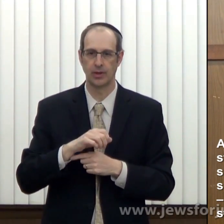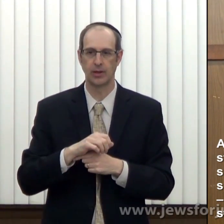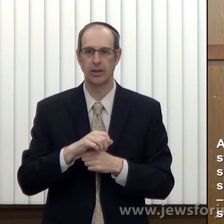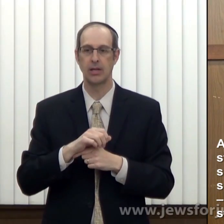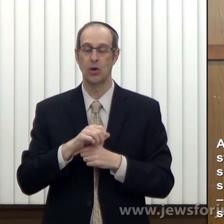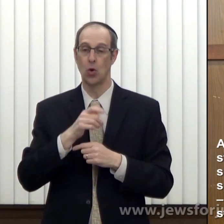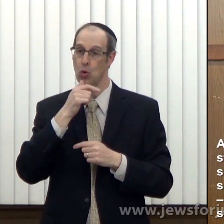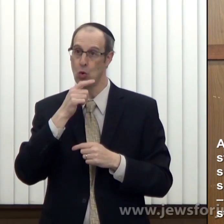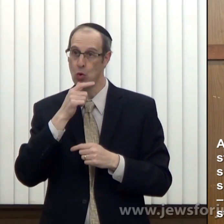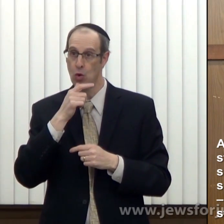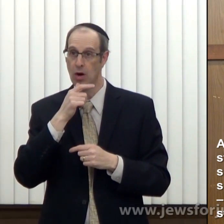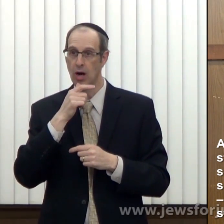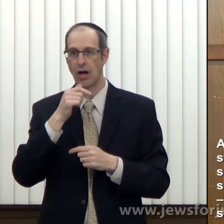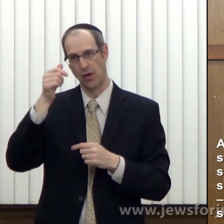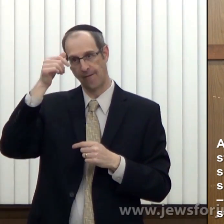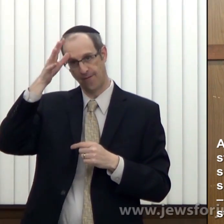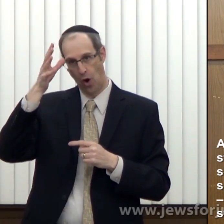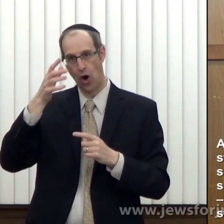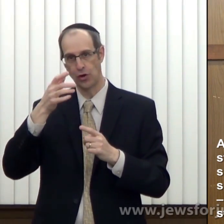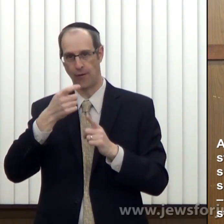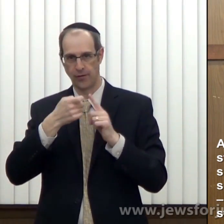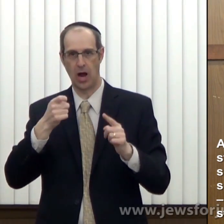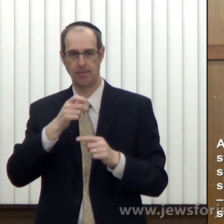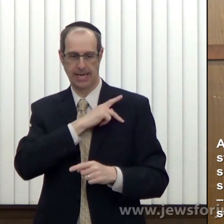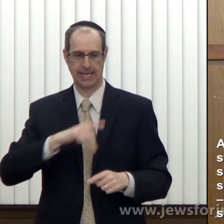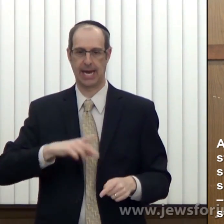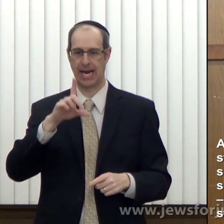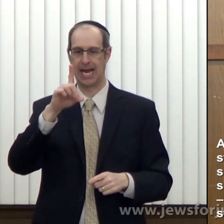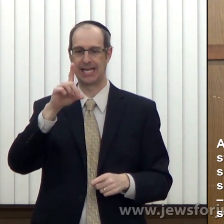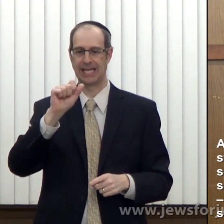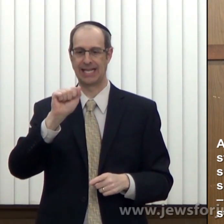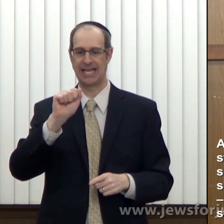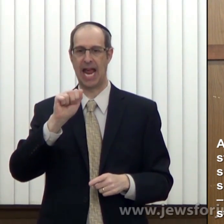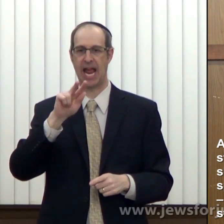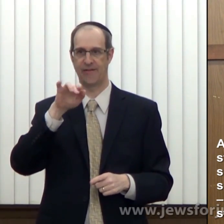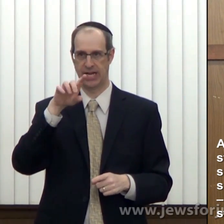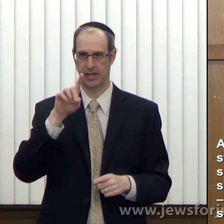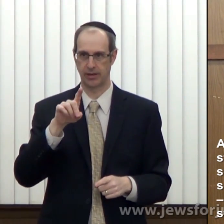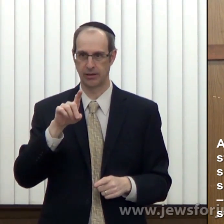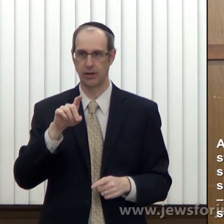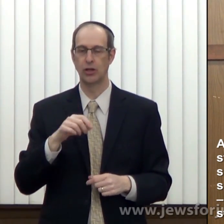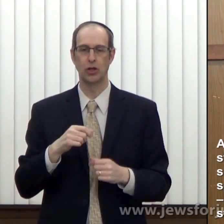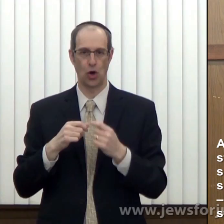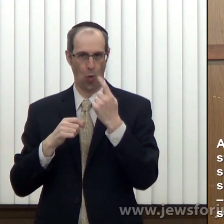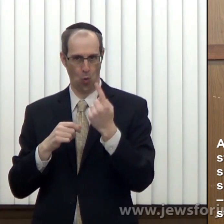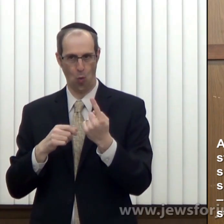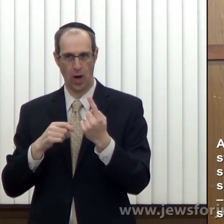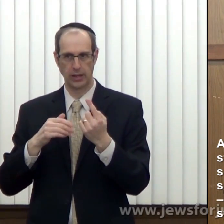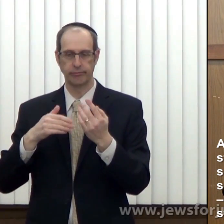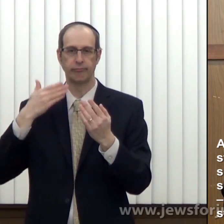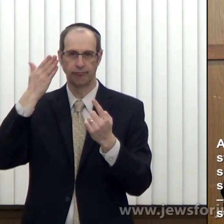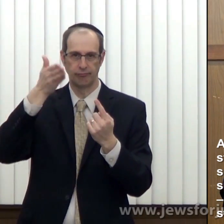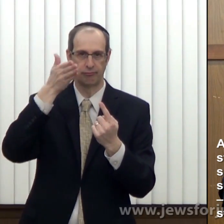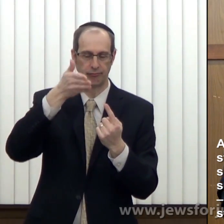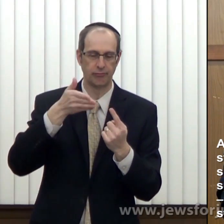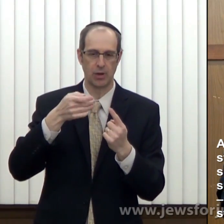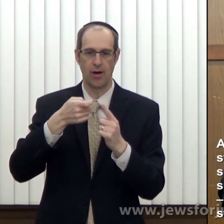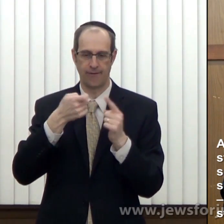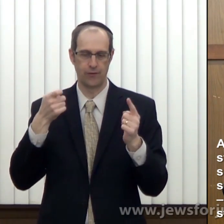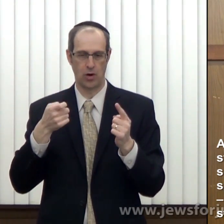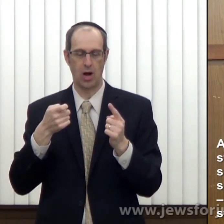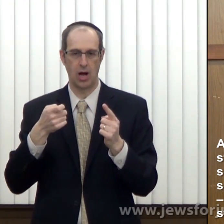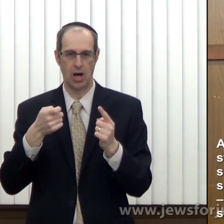father of King David. So the Bible tells us there will be a descendant of Yishai, and